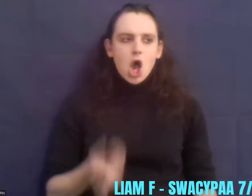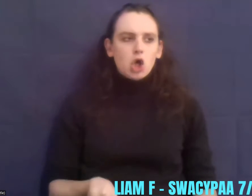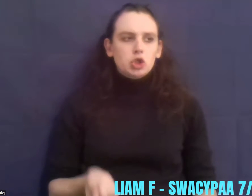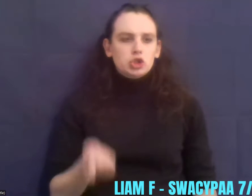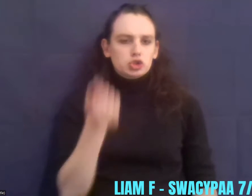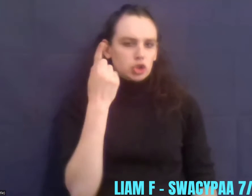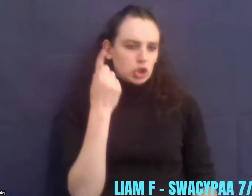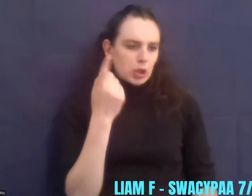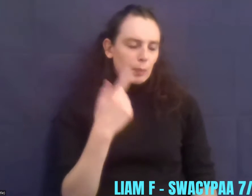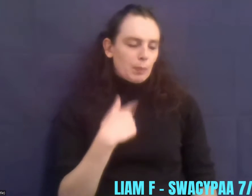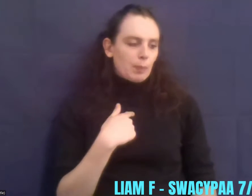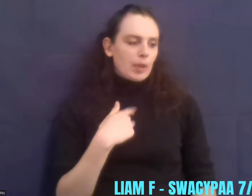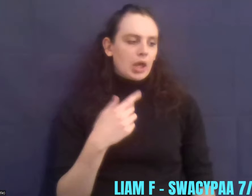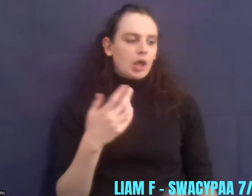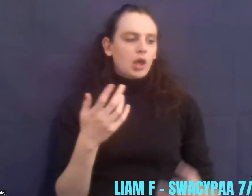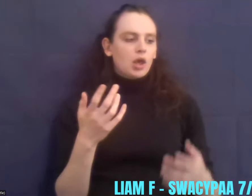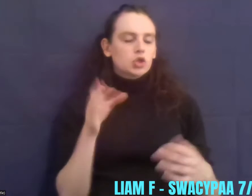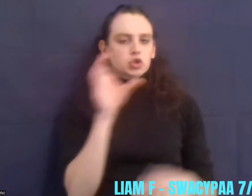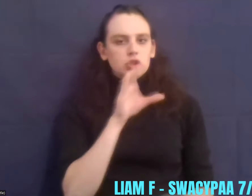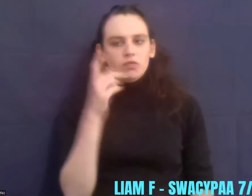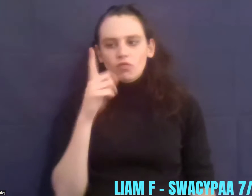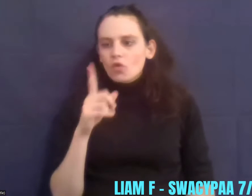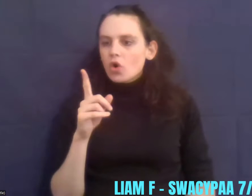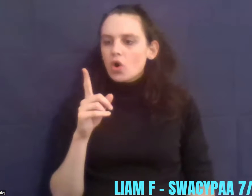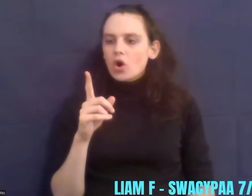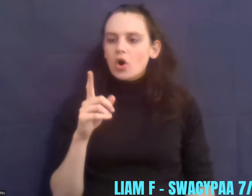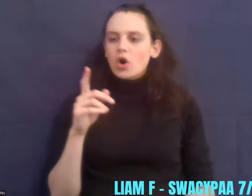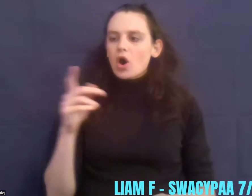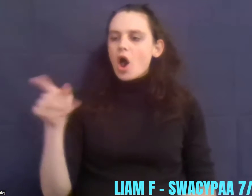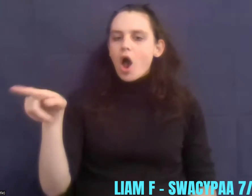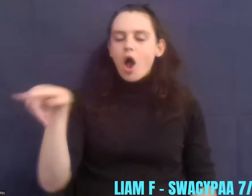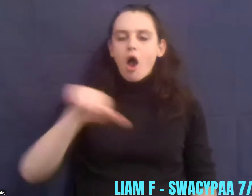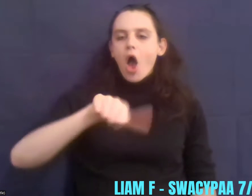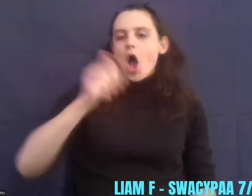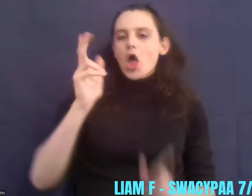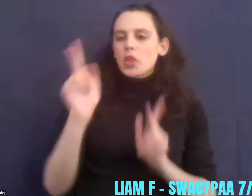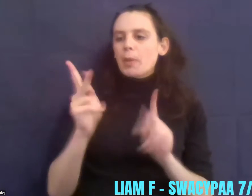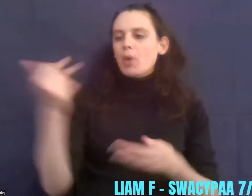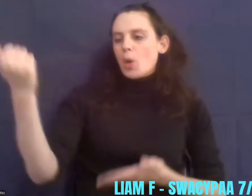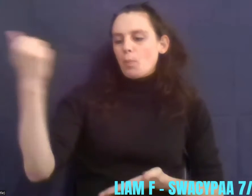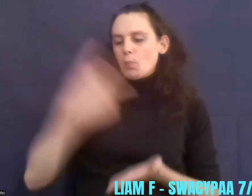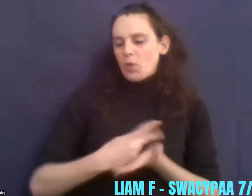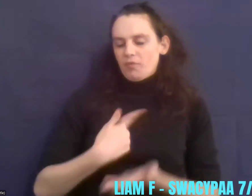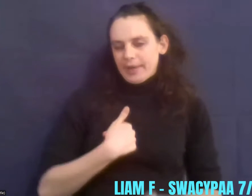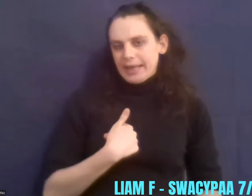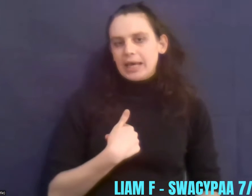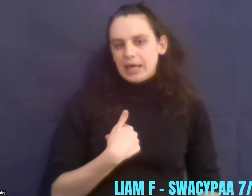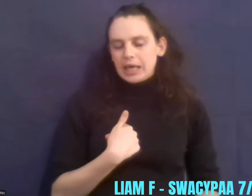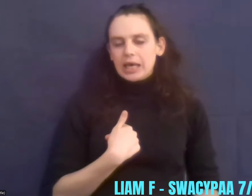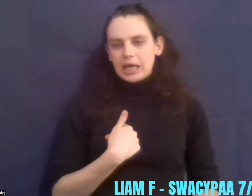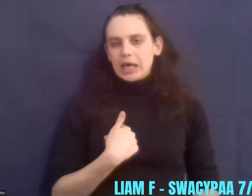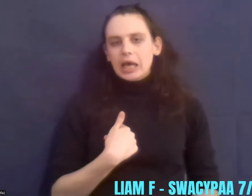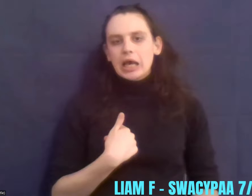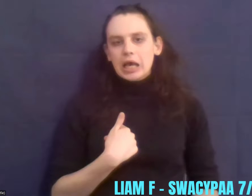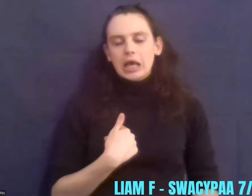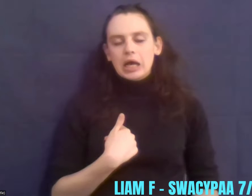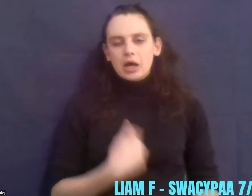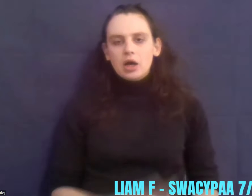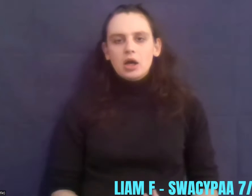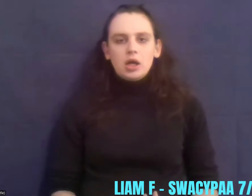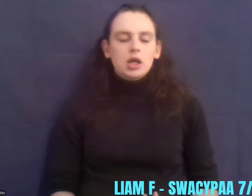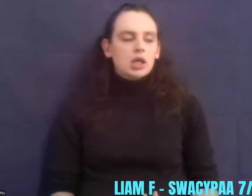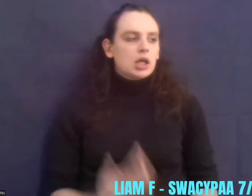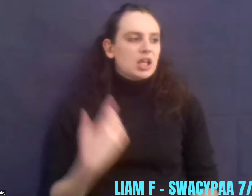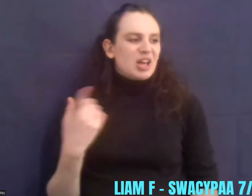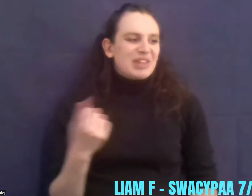seeking external validation from other people. I just really, yeah, something wasn't